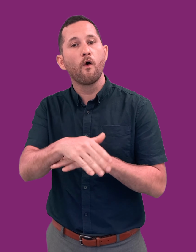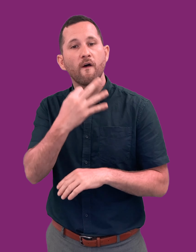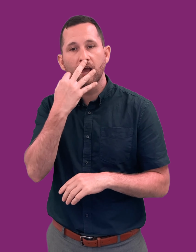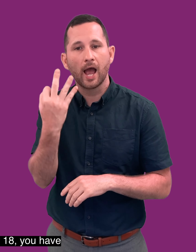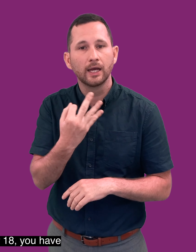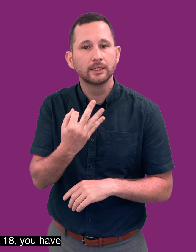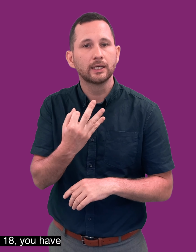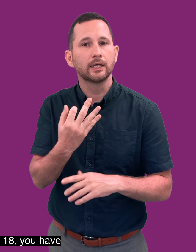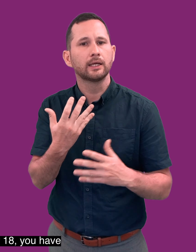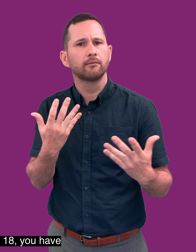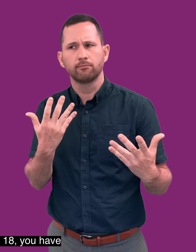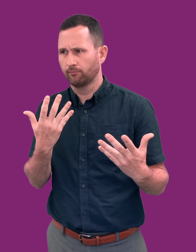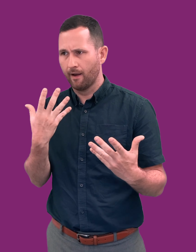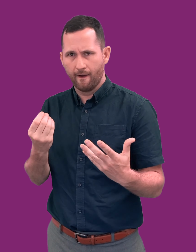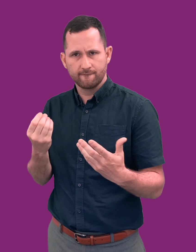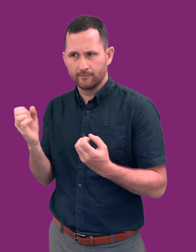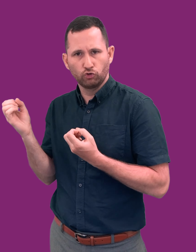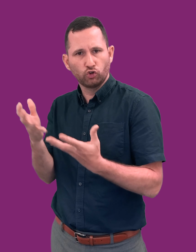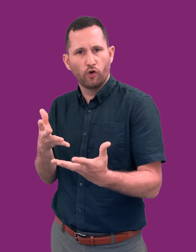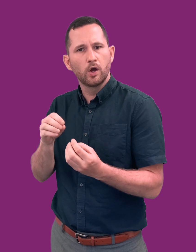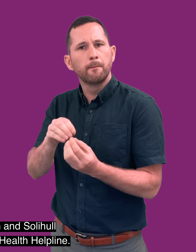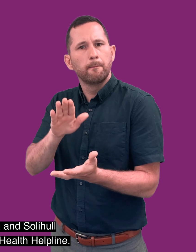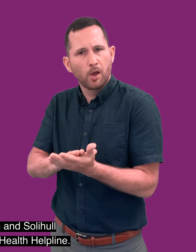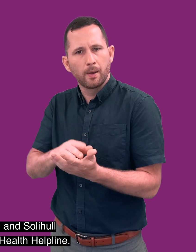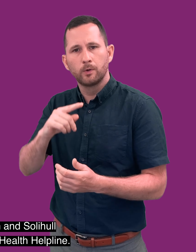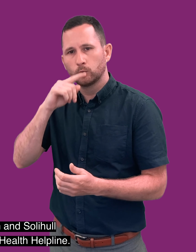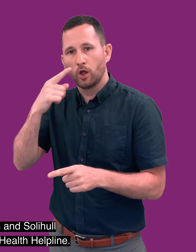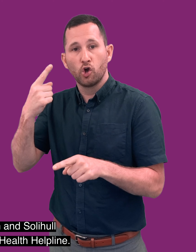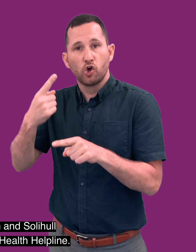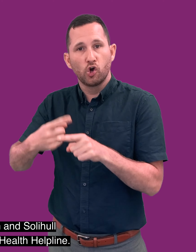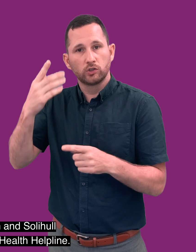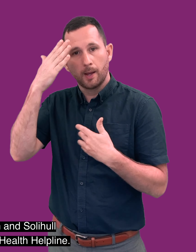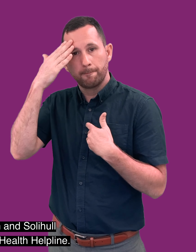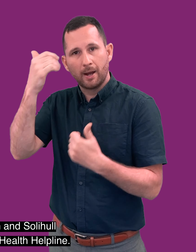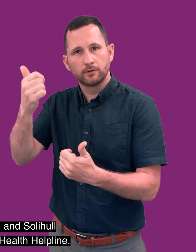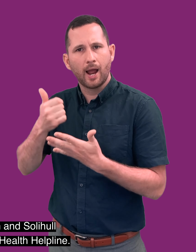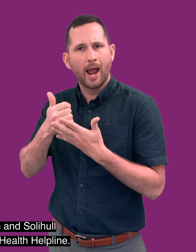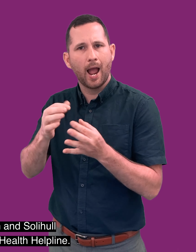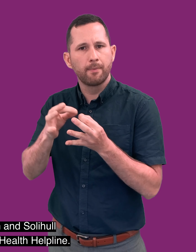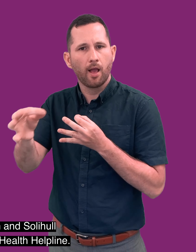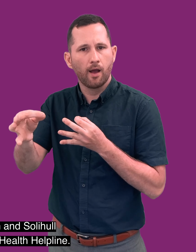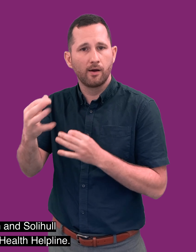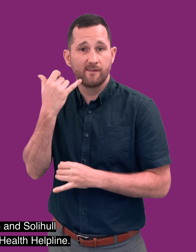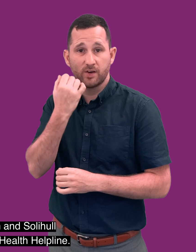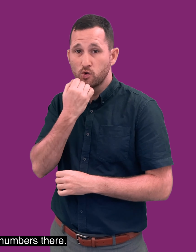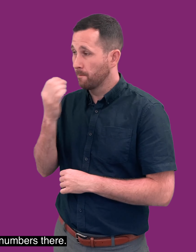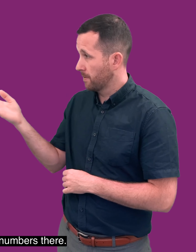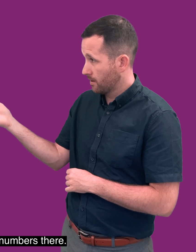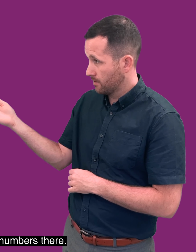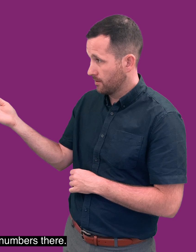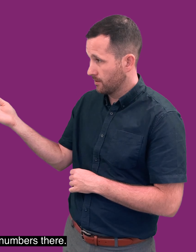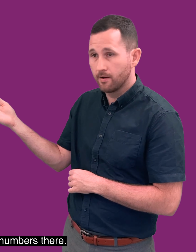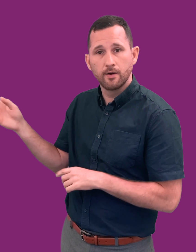If you're over 18, you have Birmingham and Solihull Urgent Mental Health Helpline. Again, phone numbers